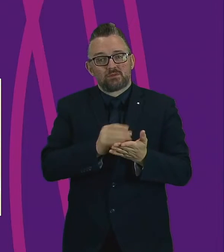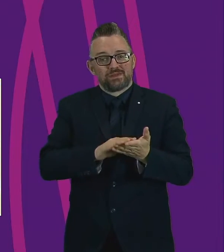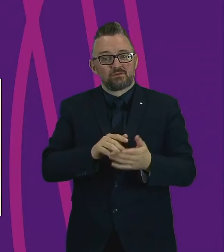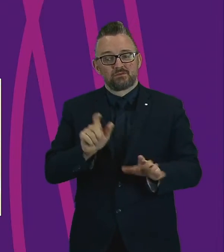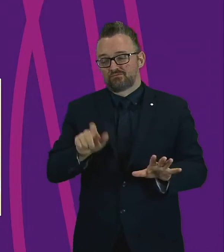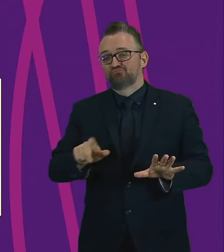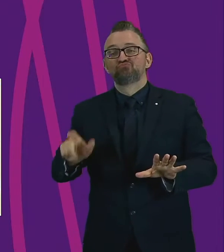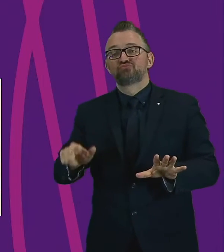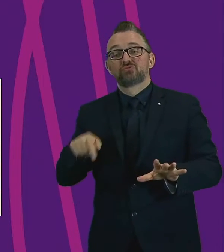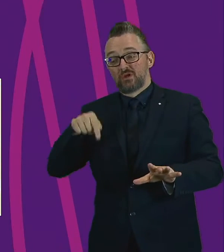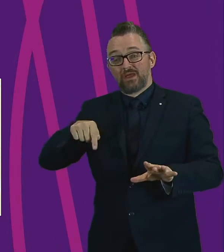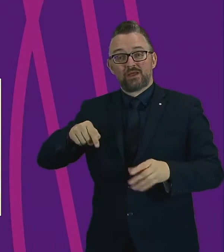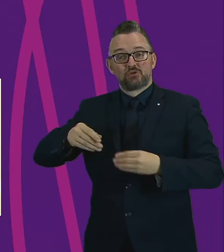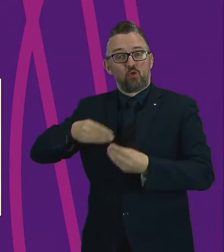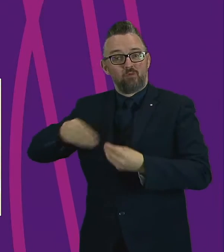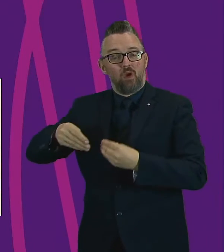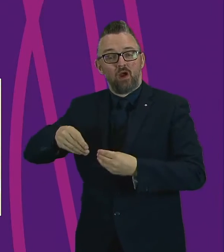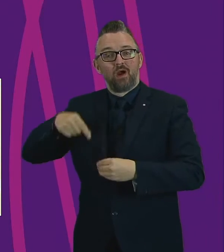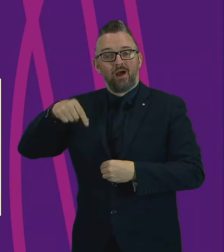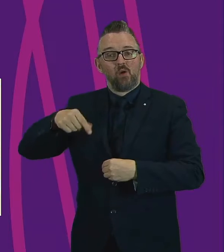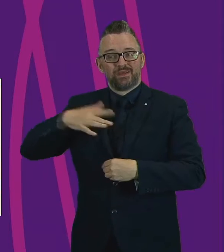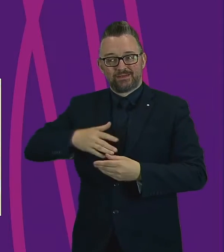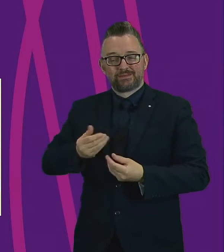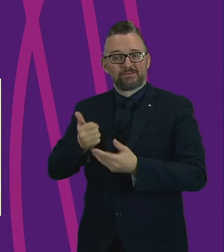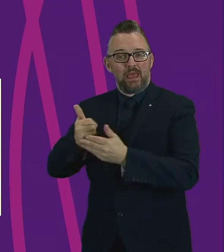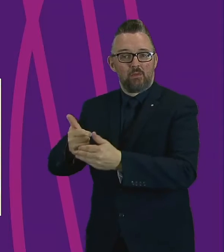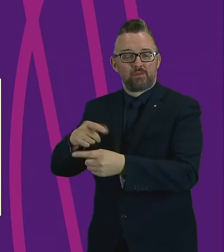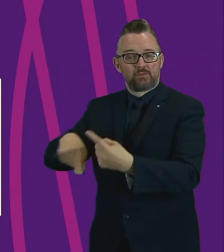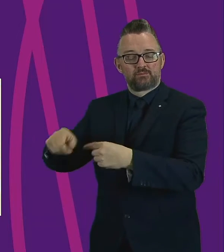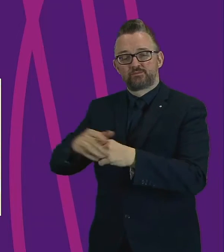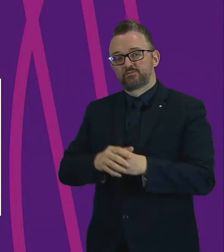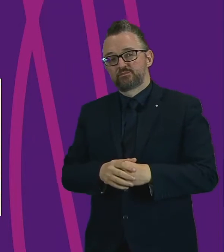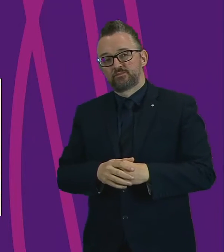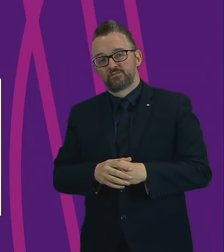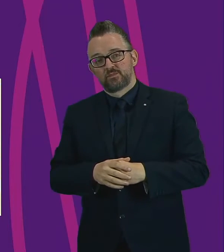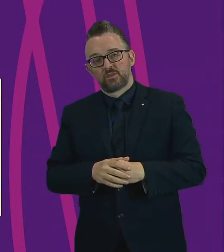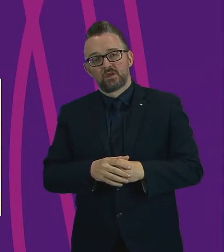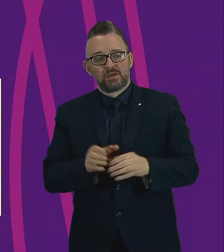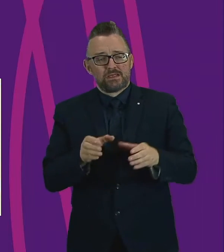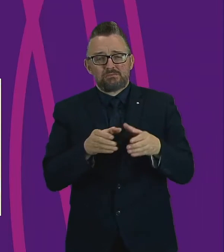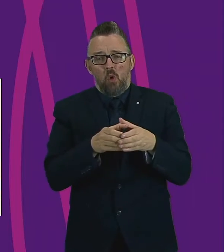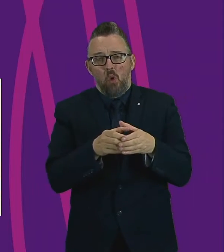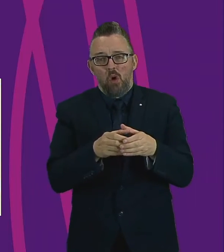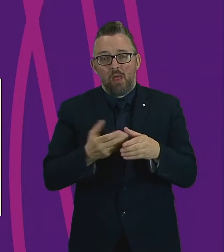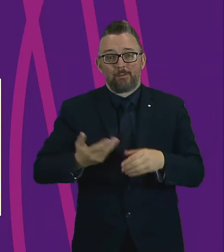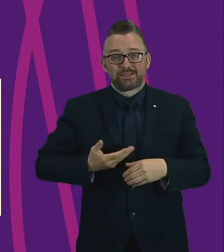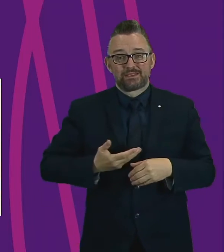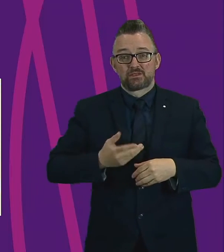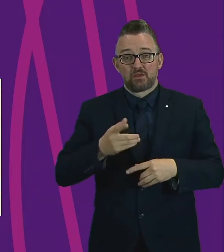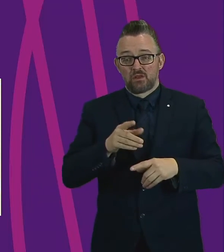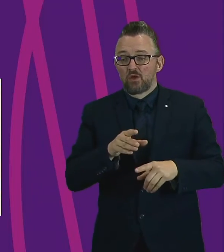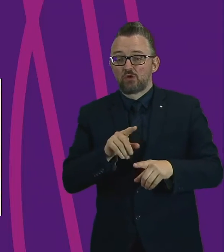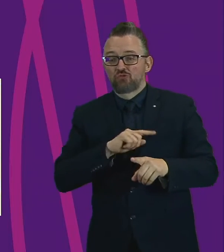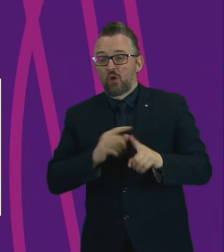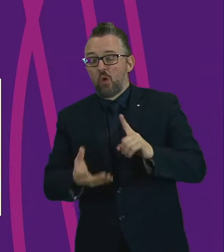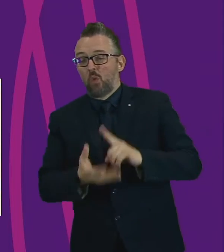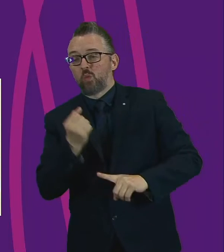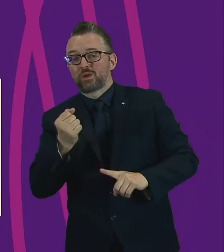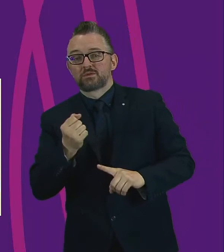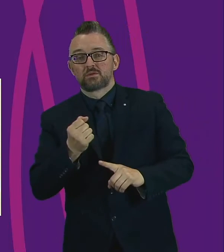to take advantage of growth. Procurement reform is a must too. Micro businesses win just 7% of